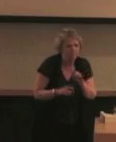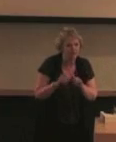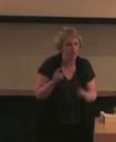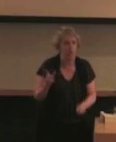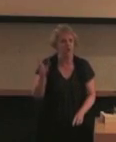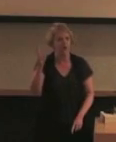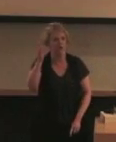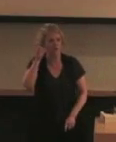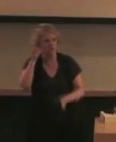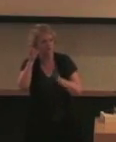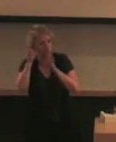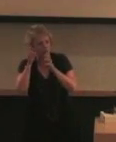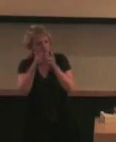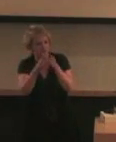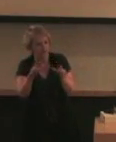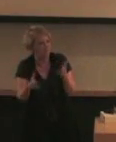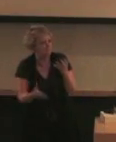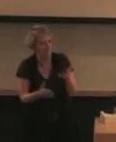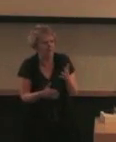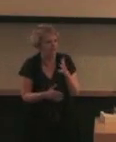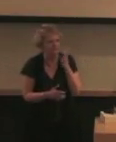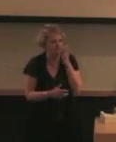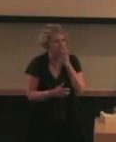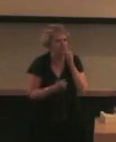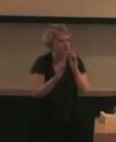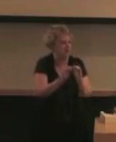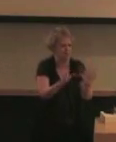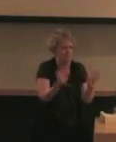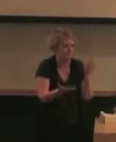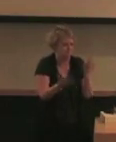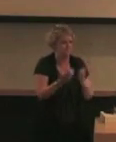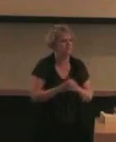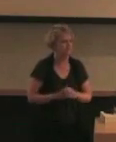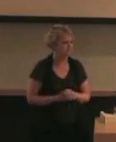language, they may not be able to speak clearly themselves.